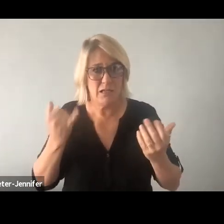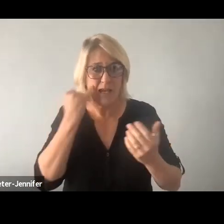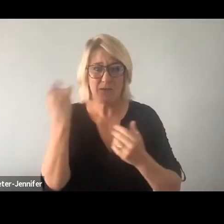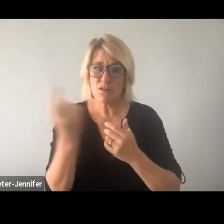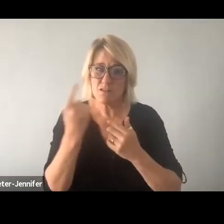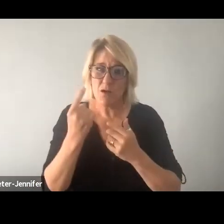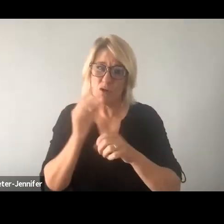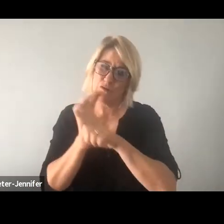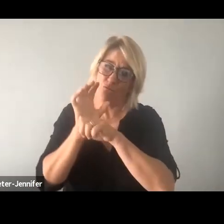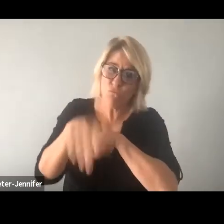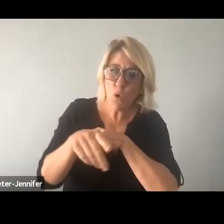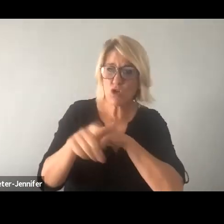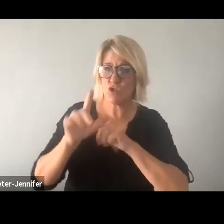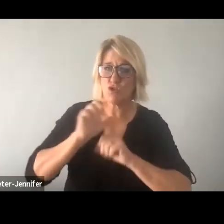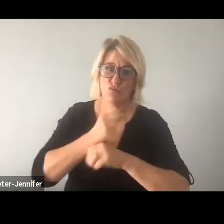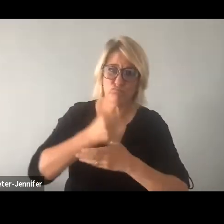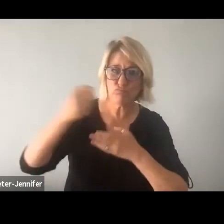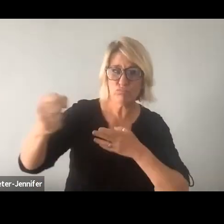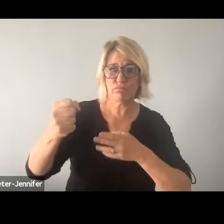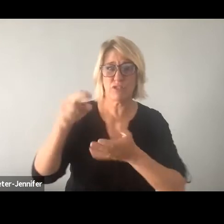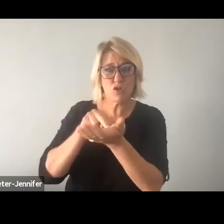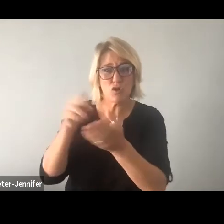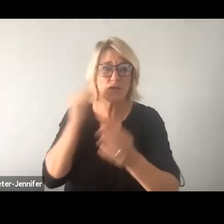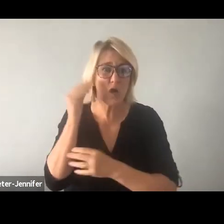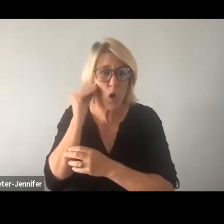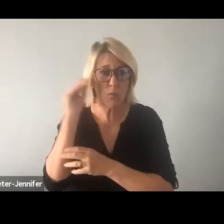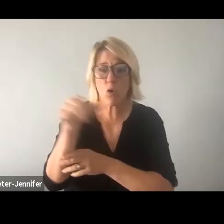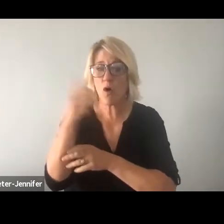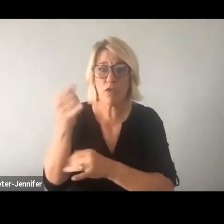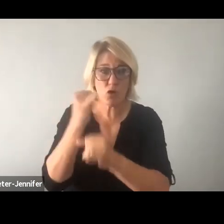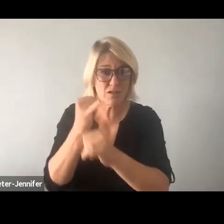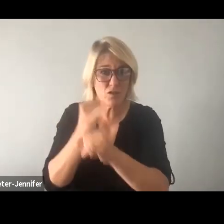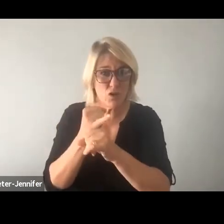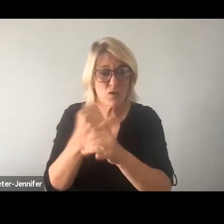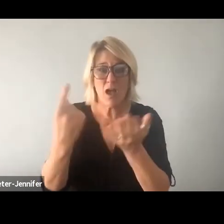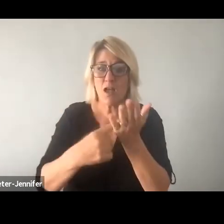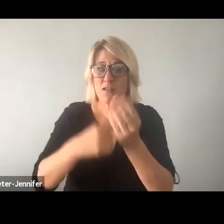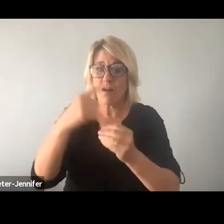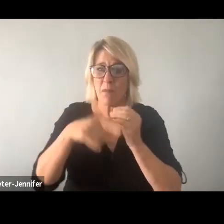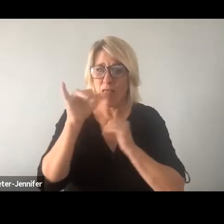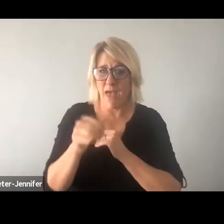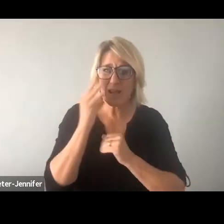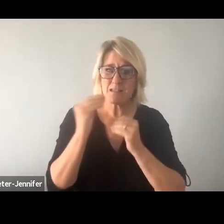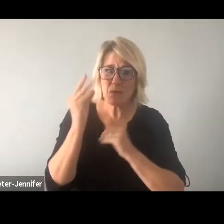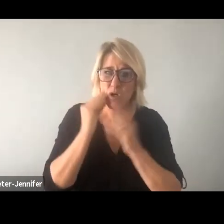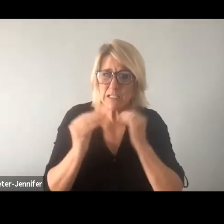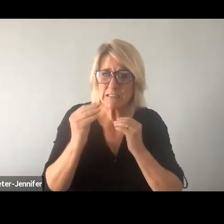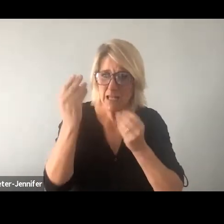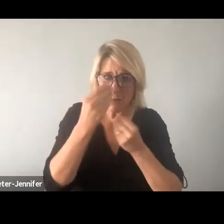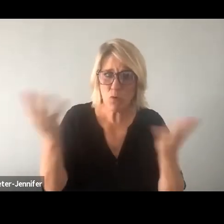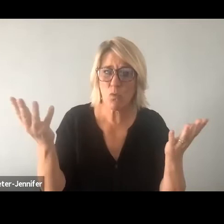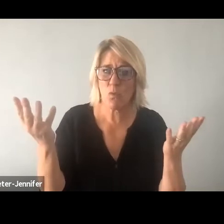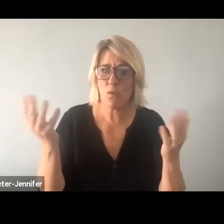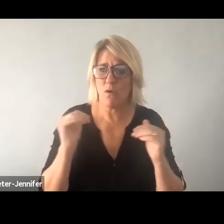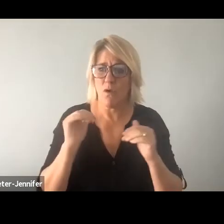was forced to live in a nursing home or other institution, talk about what that experience was like, or how